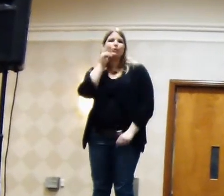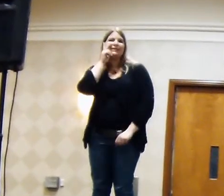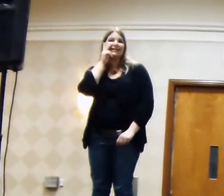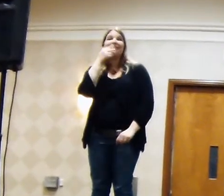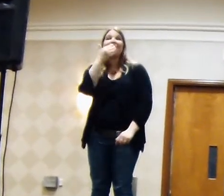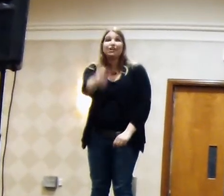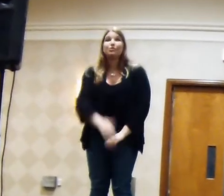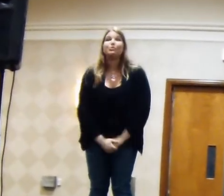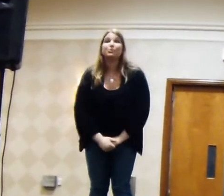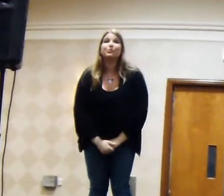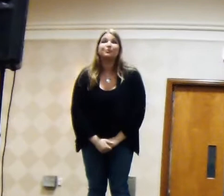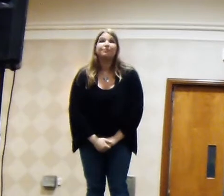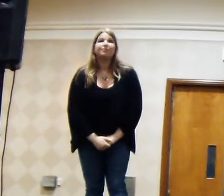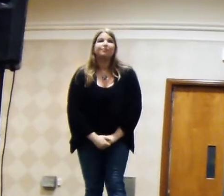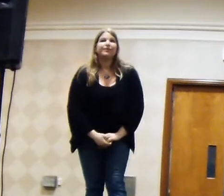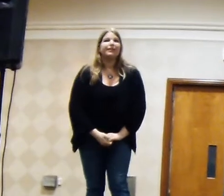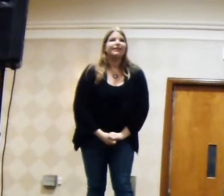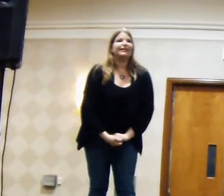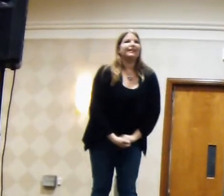Thank you.